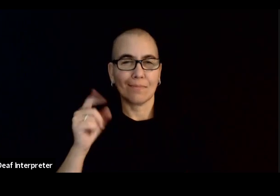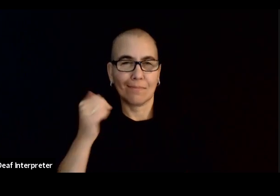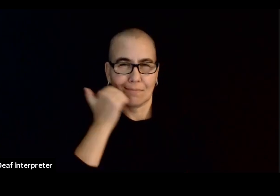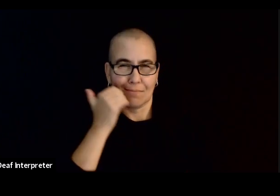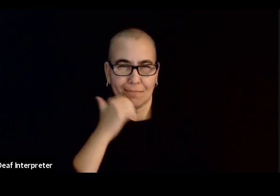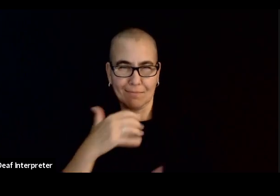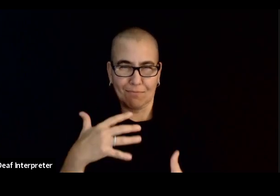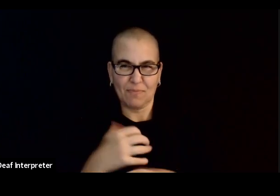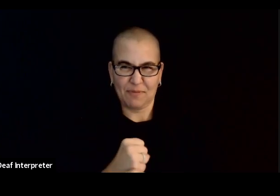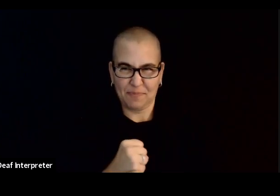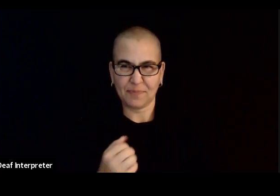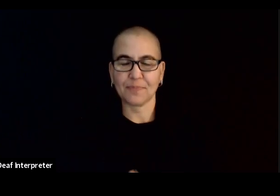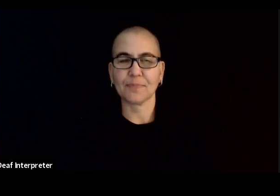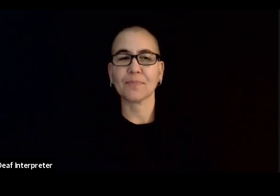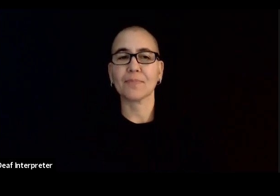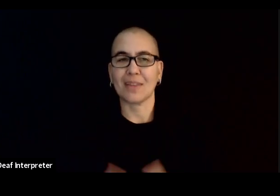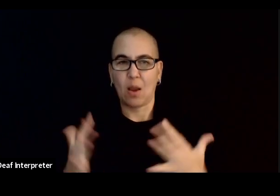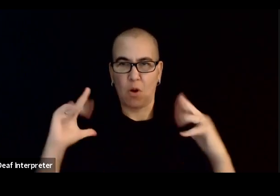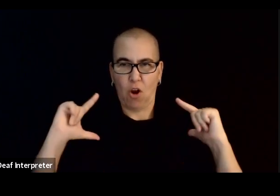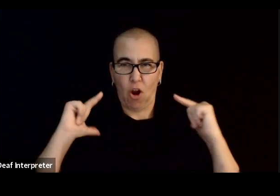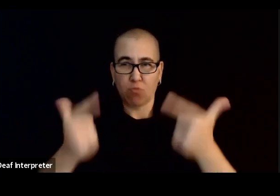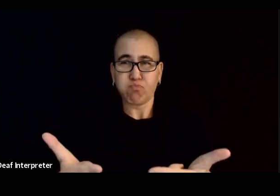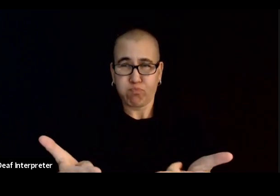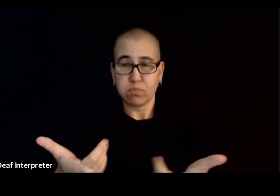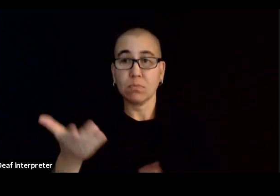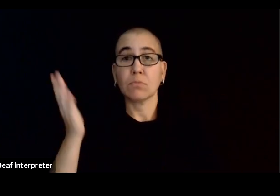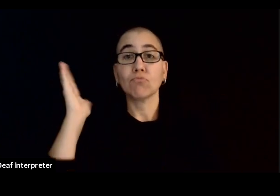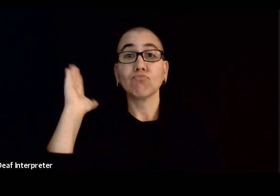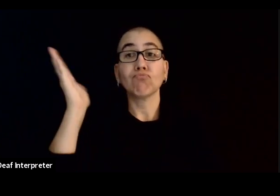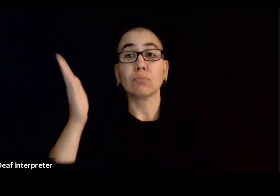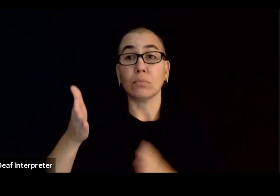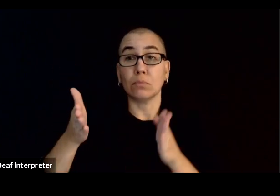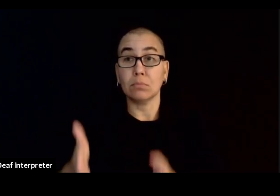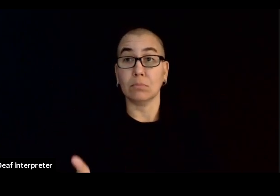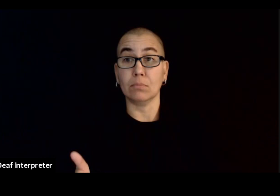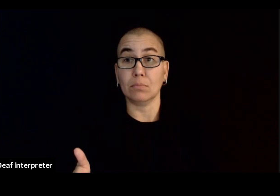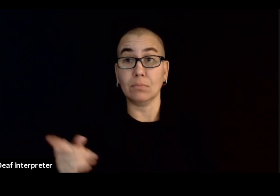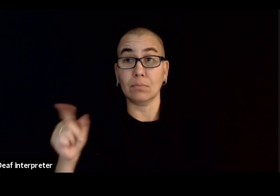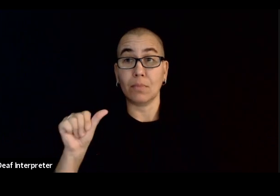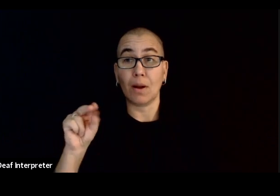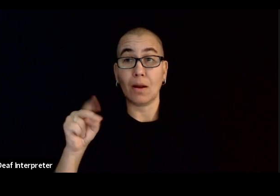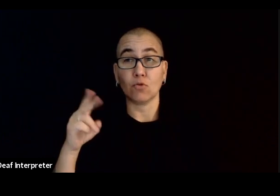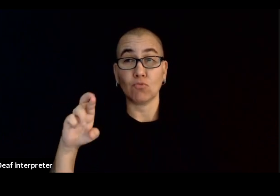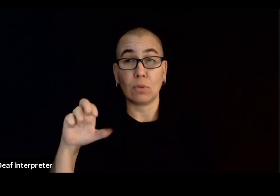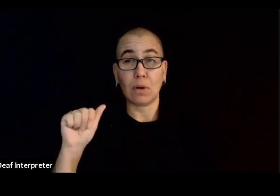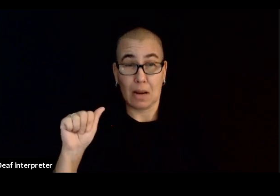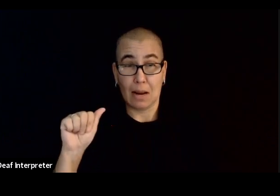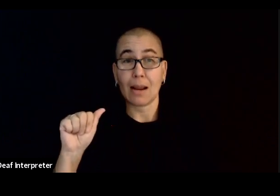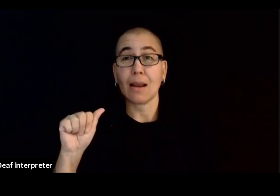conference over to your speaker today, Ms. Andrea Anneman. Thank you. Please go ahead, ma'am.